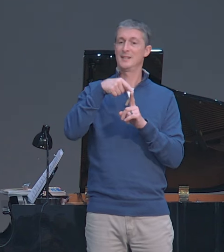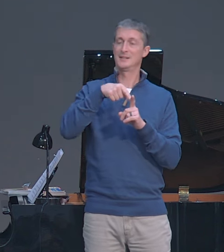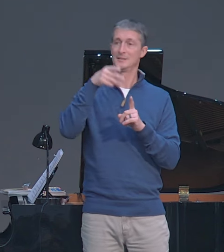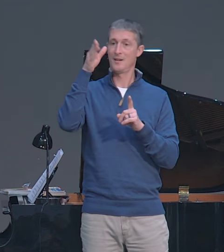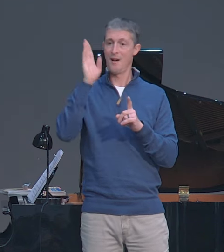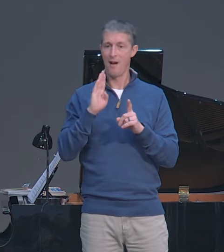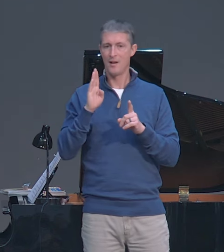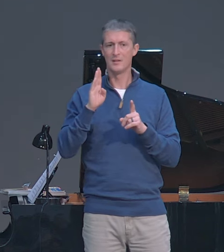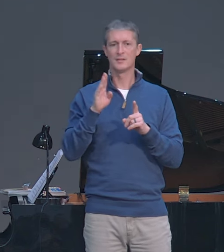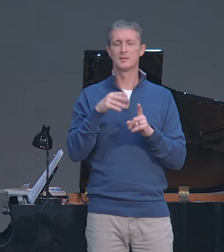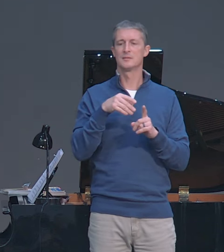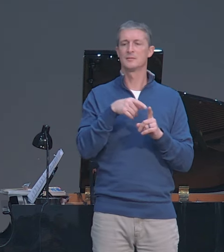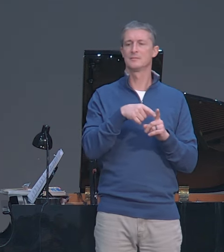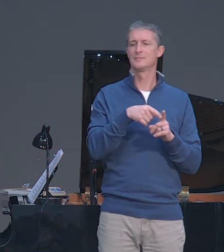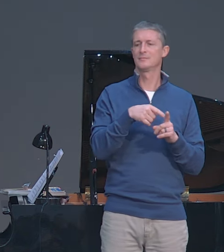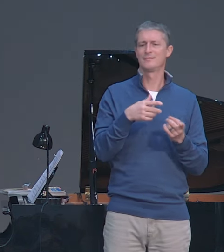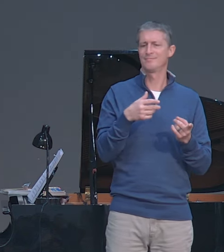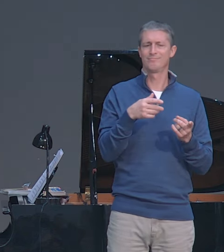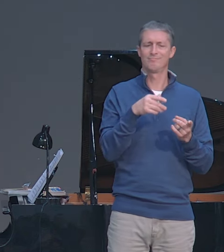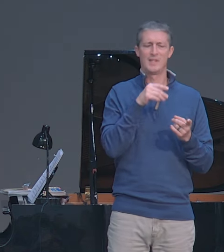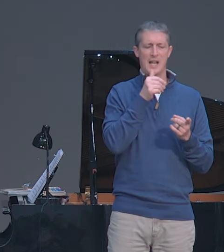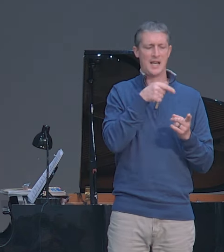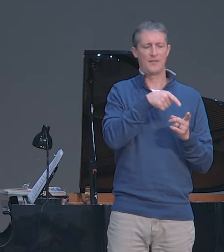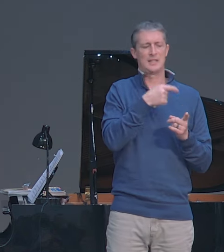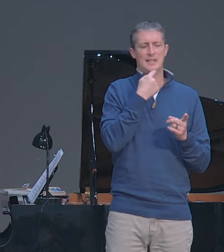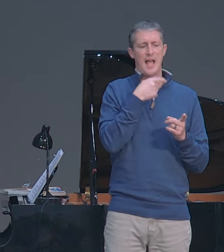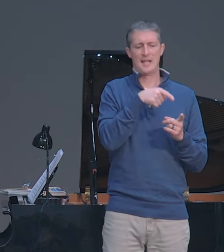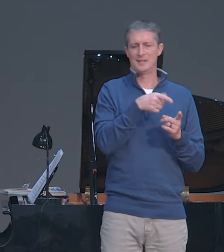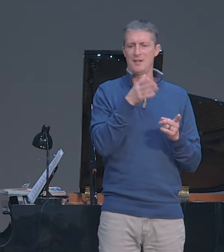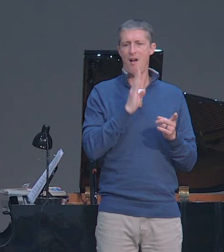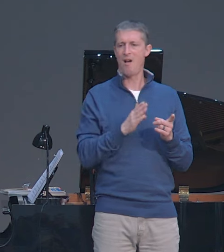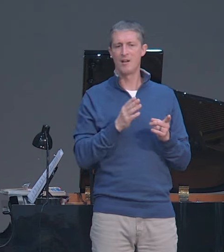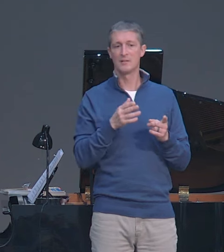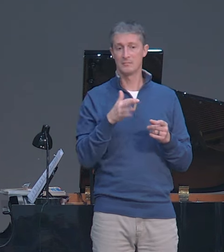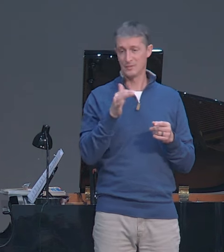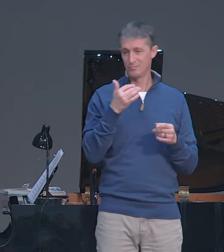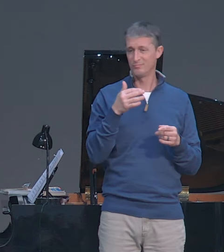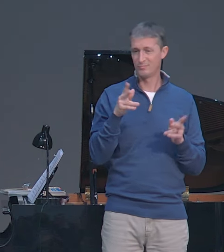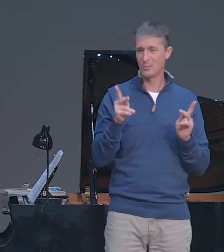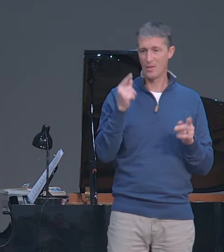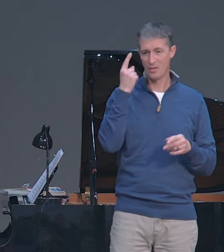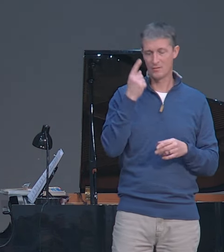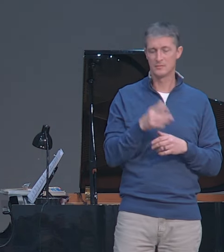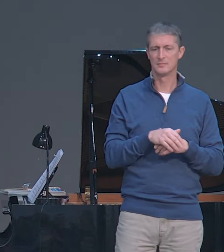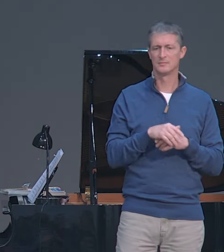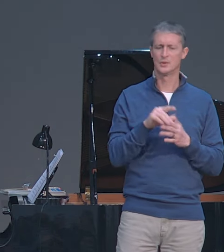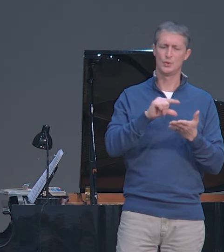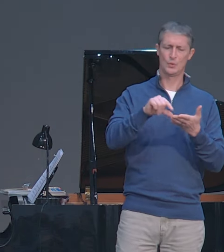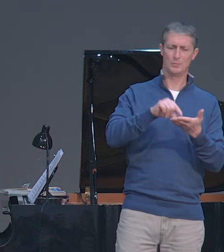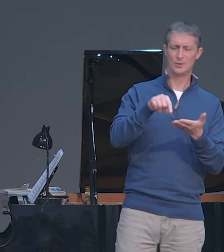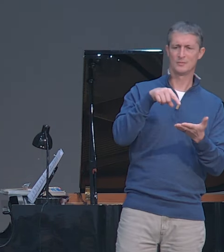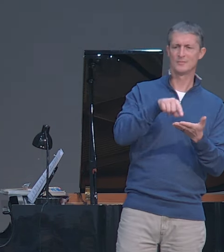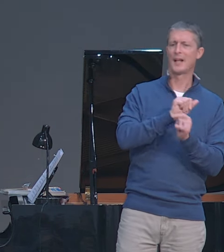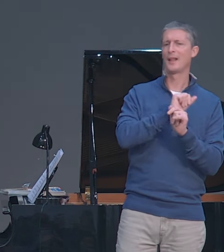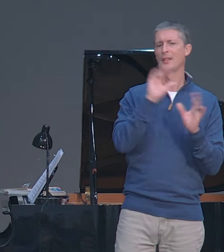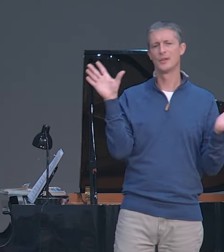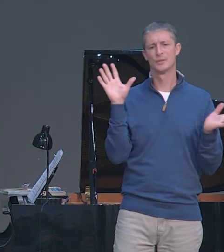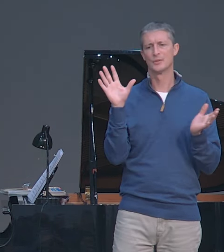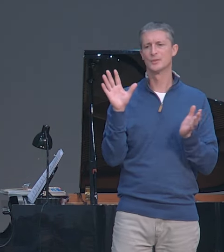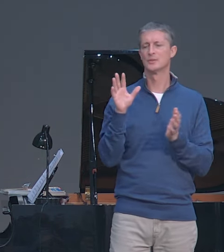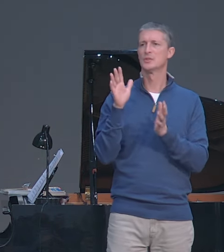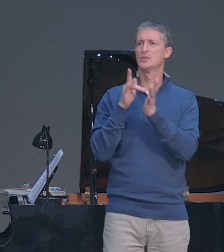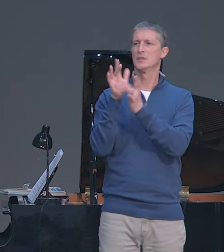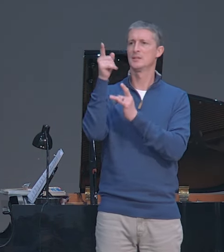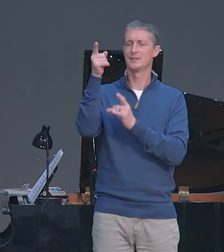Jesus is, Scripture declares that Jesus is God. If Jesus